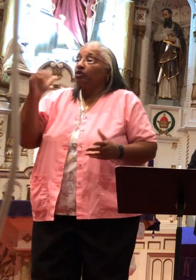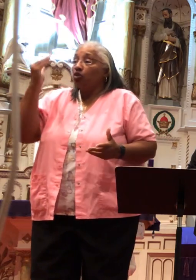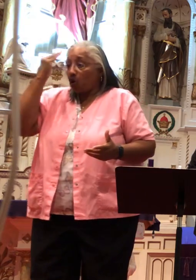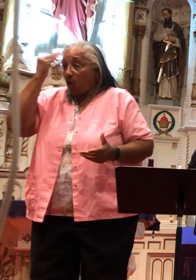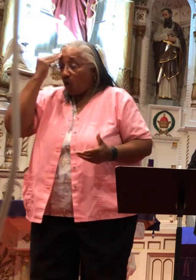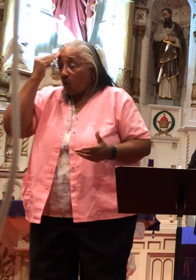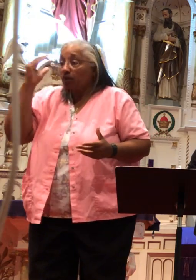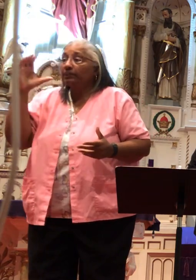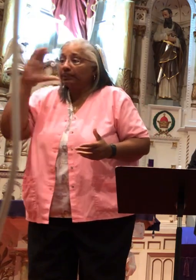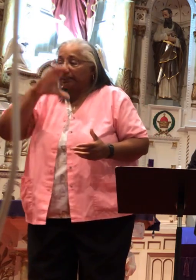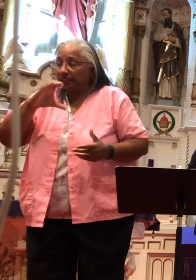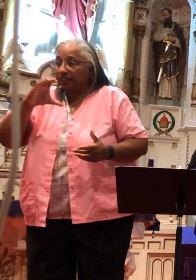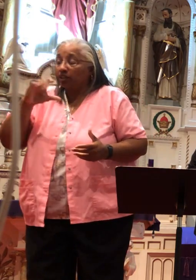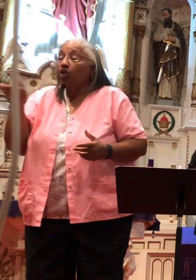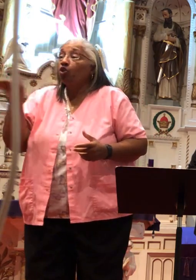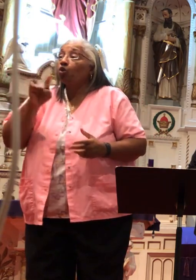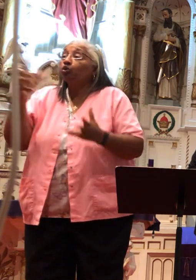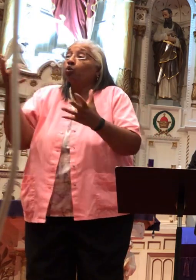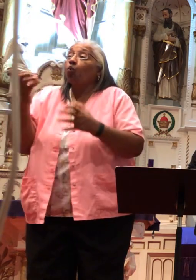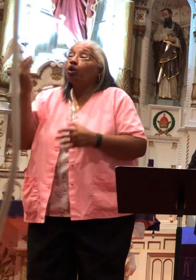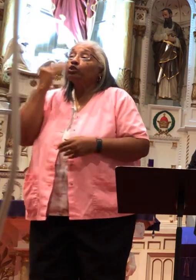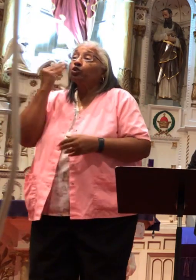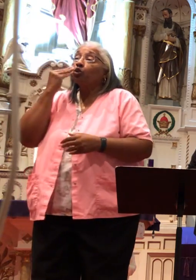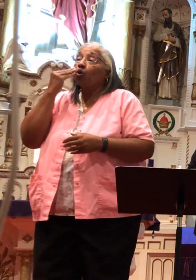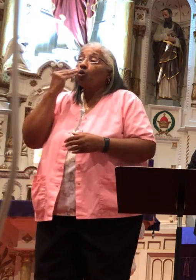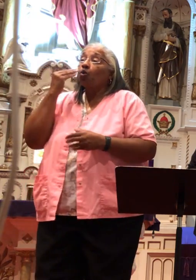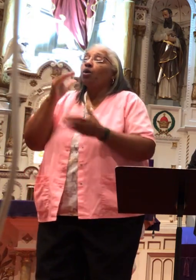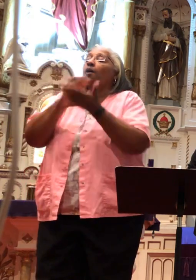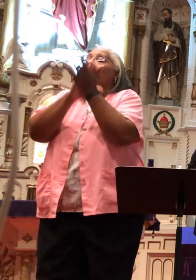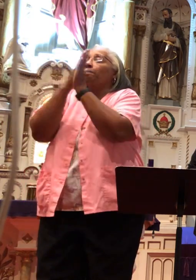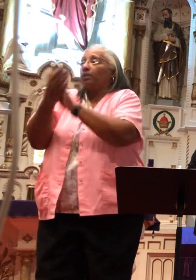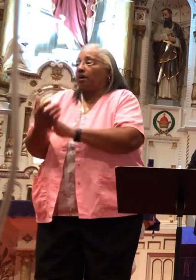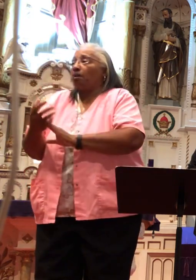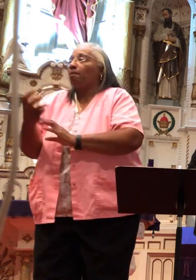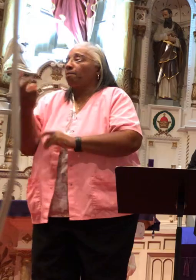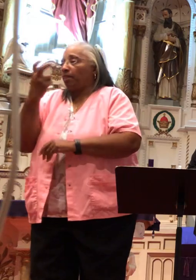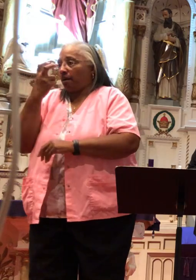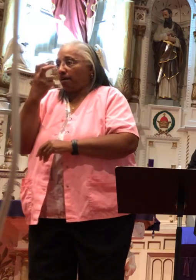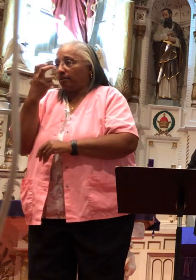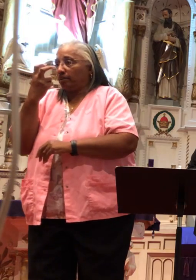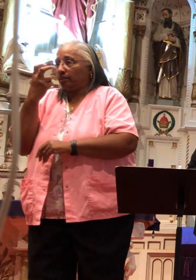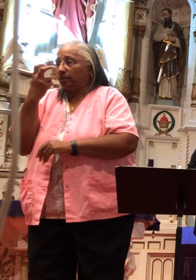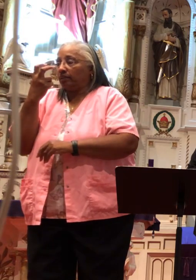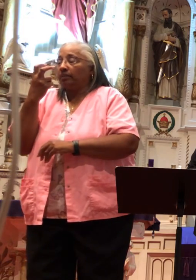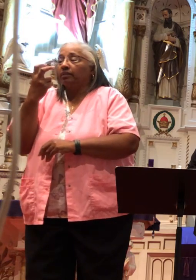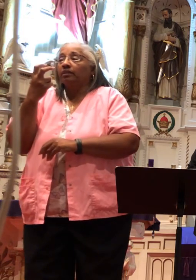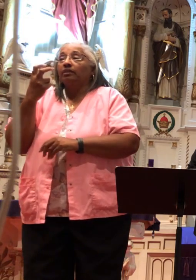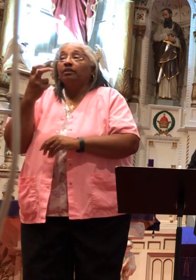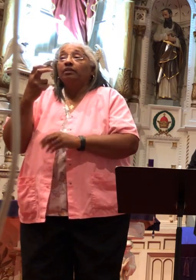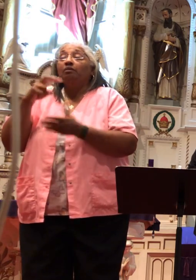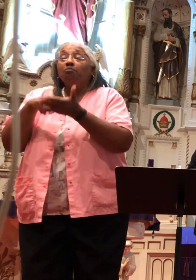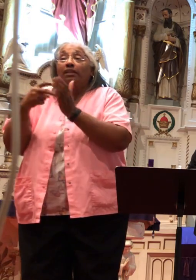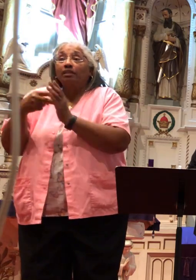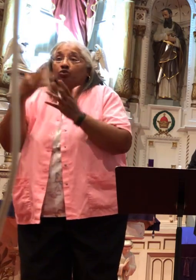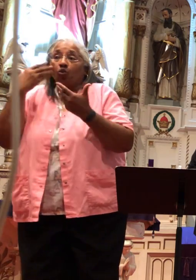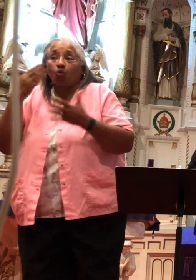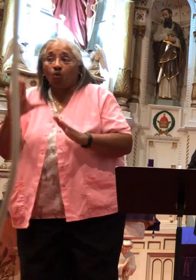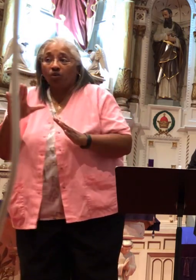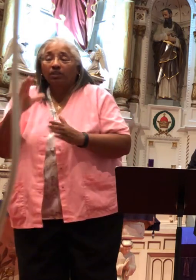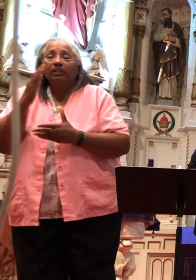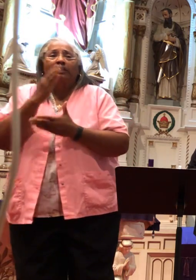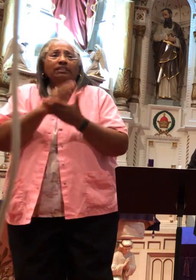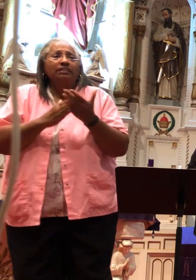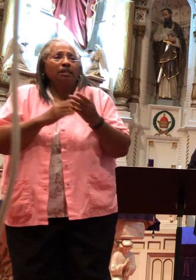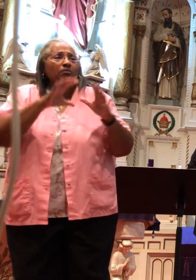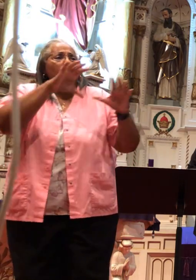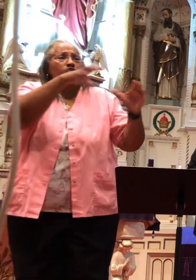those who do see might become blind." Some of the Pharisees who were there with him heard this